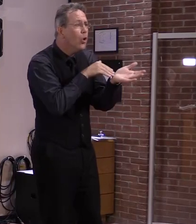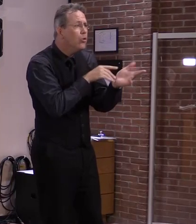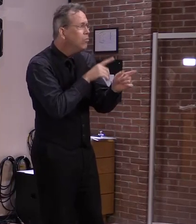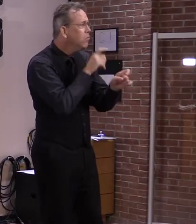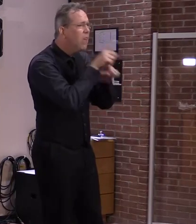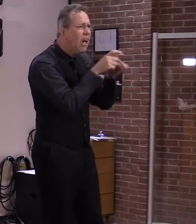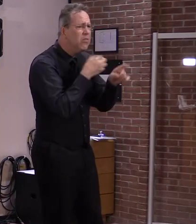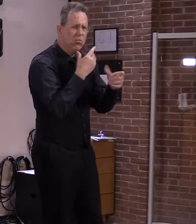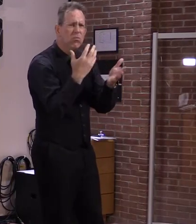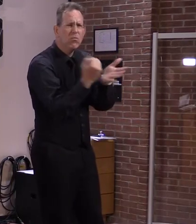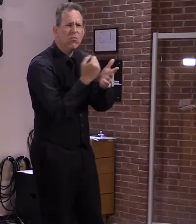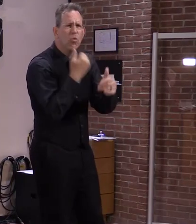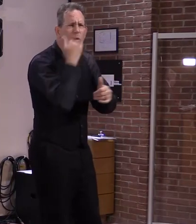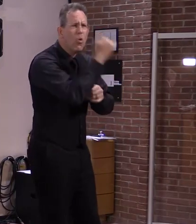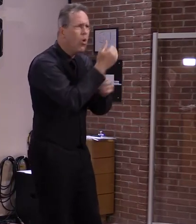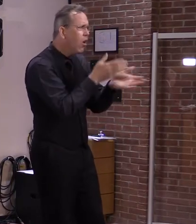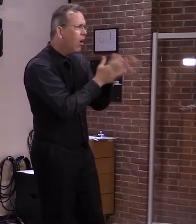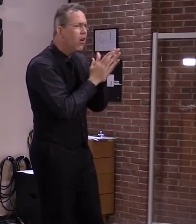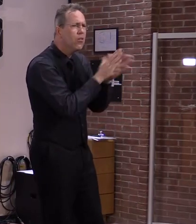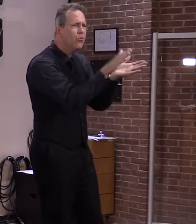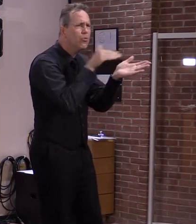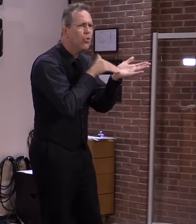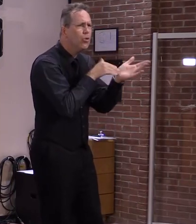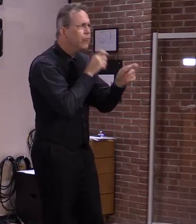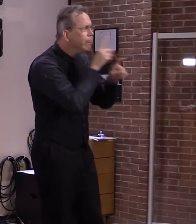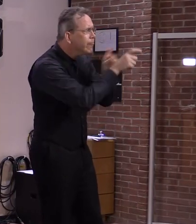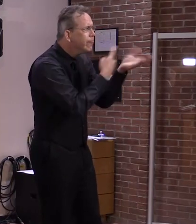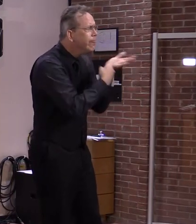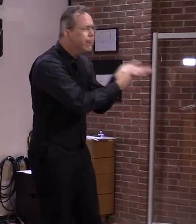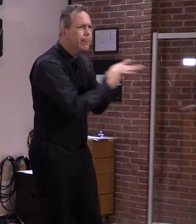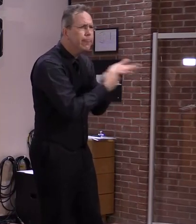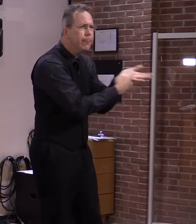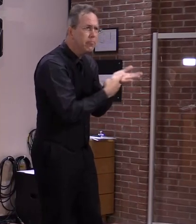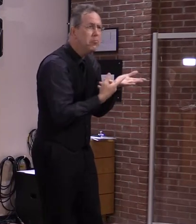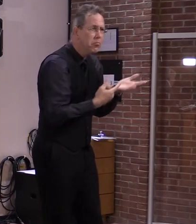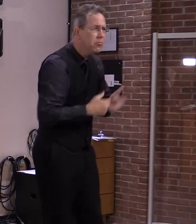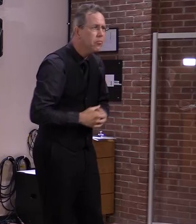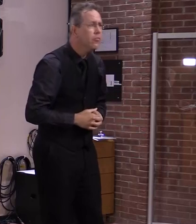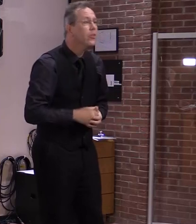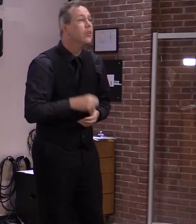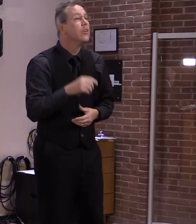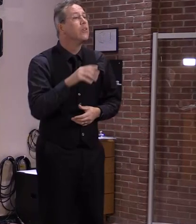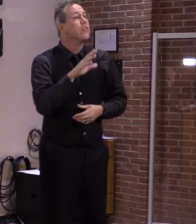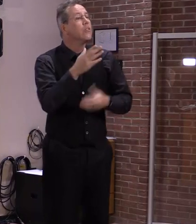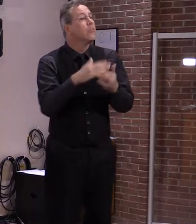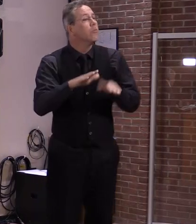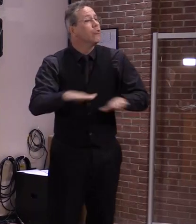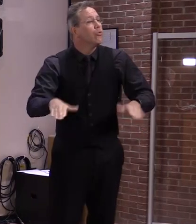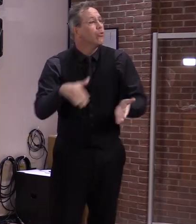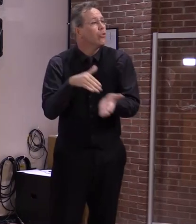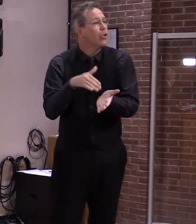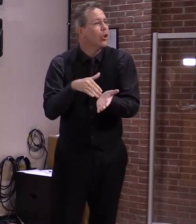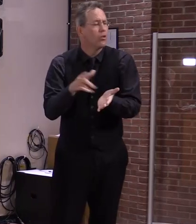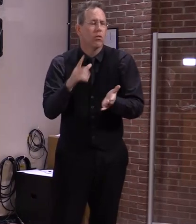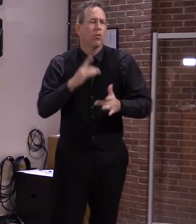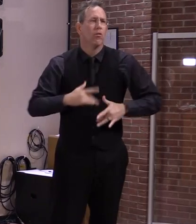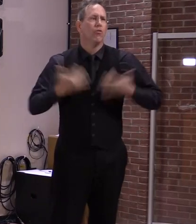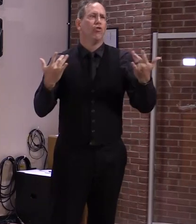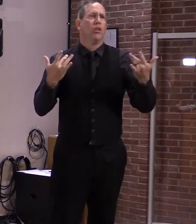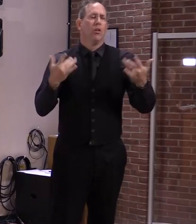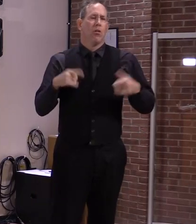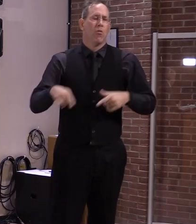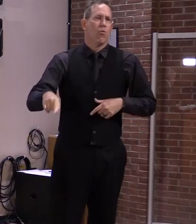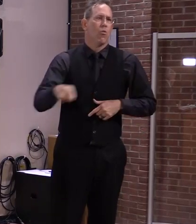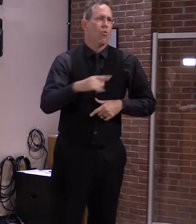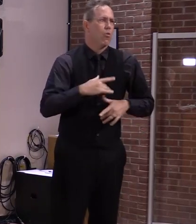questions. Pediatricians are thrilled that more of their patients and family members are eligible to be vaccinated